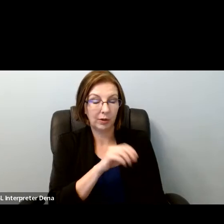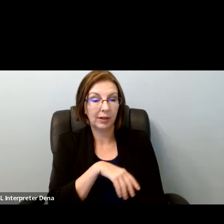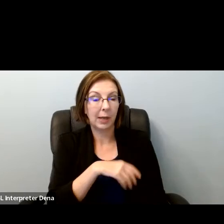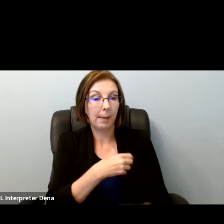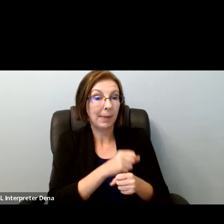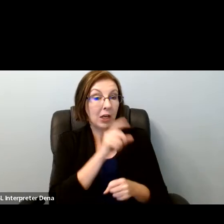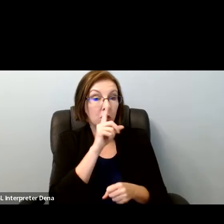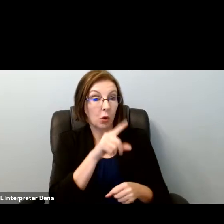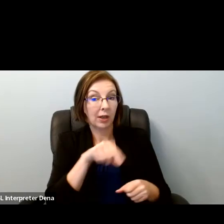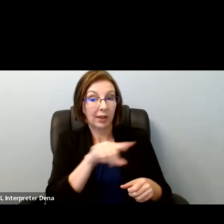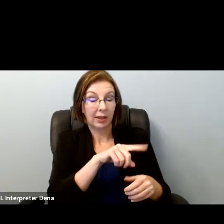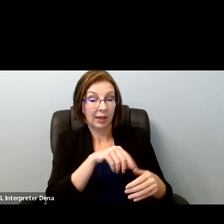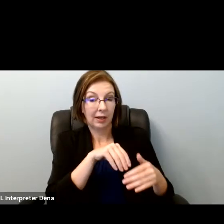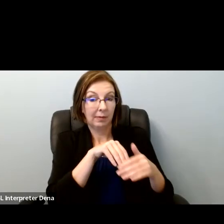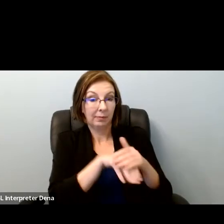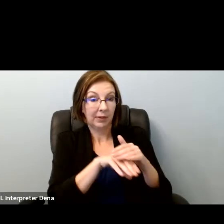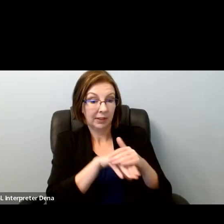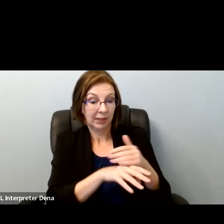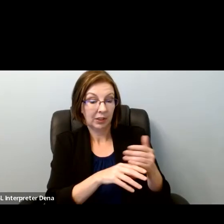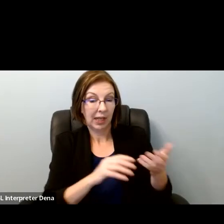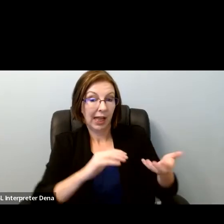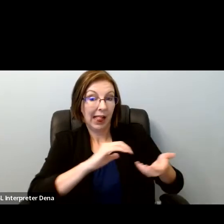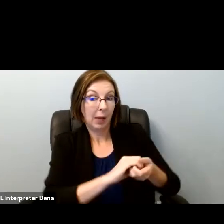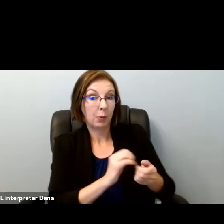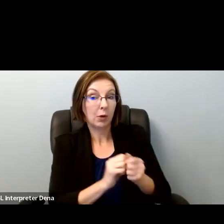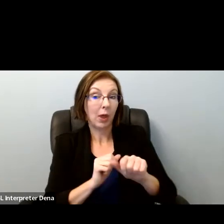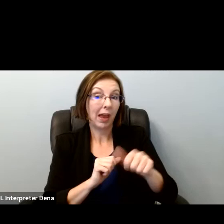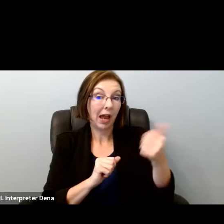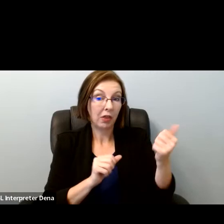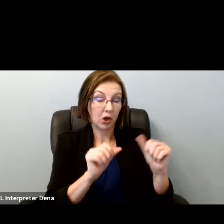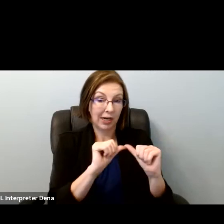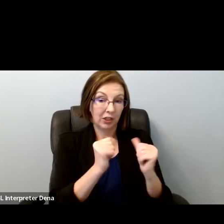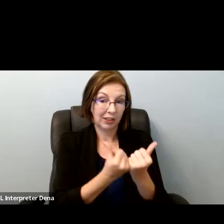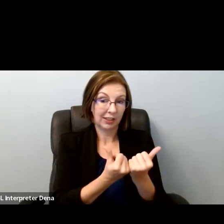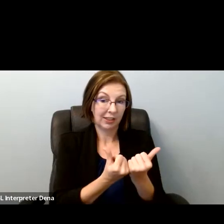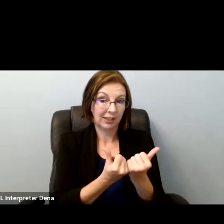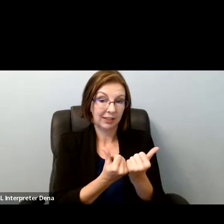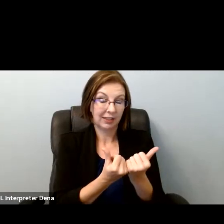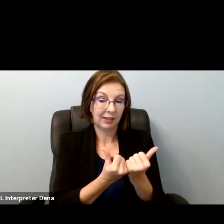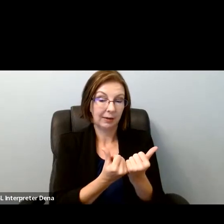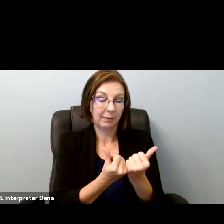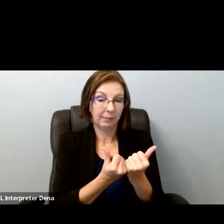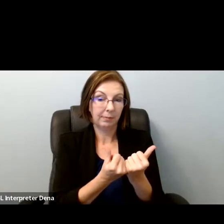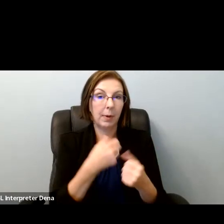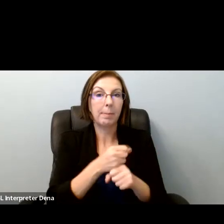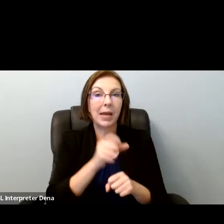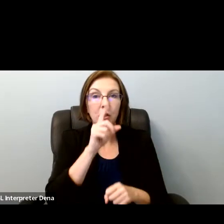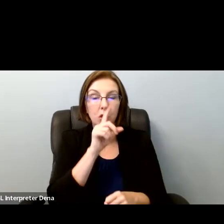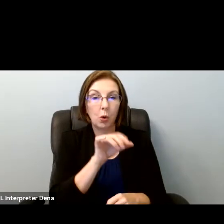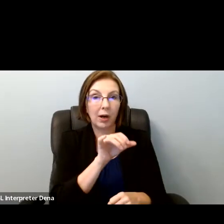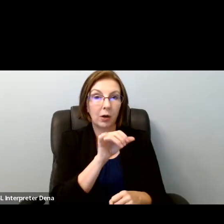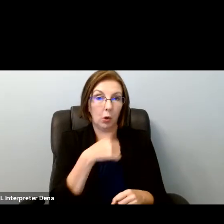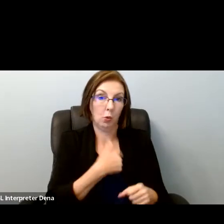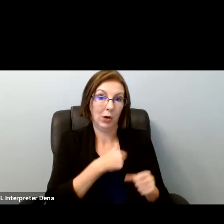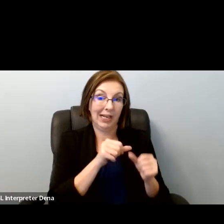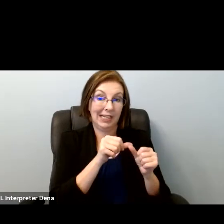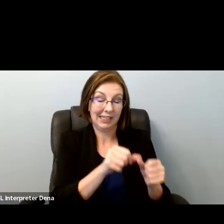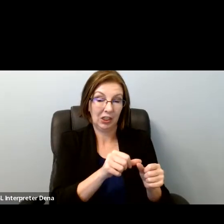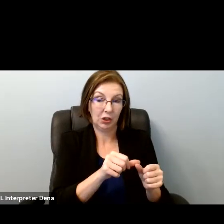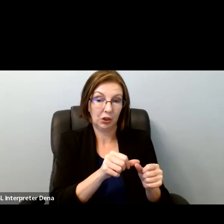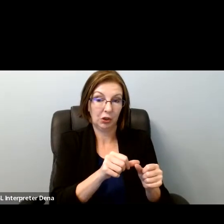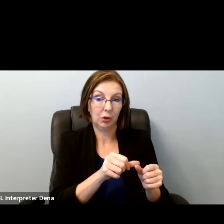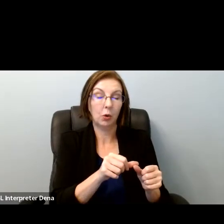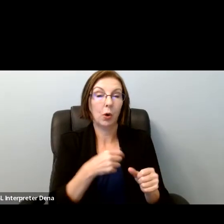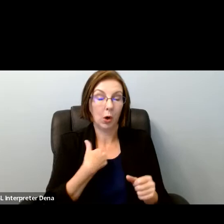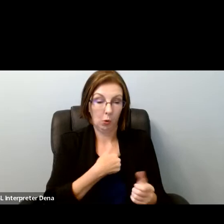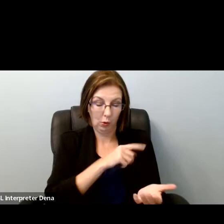of Access Board collaboration with other agencies was happening, and the report was published